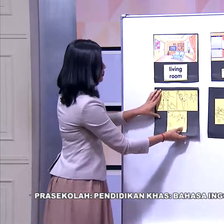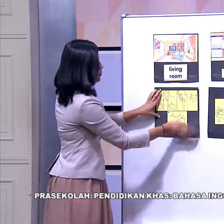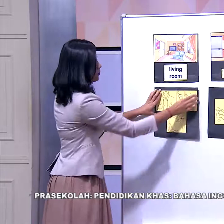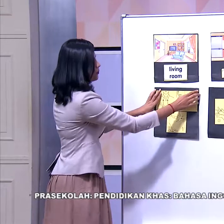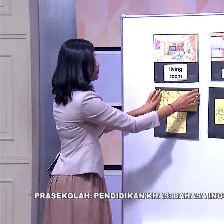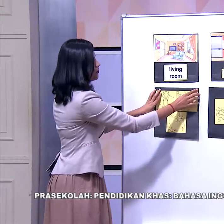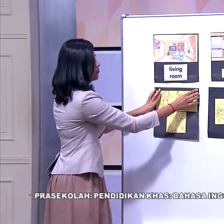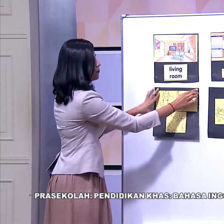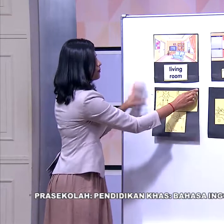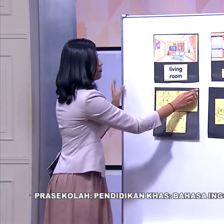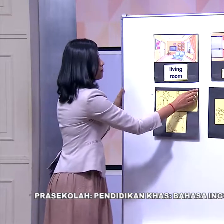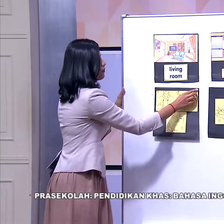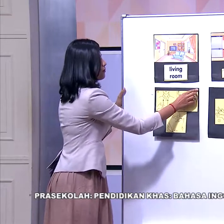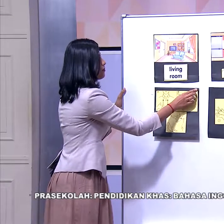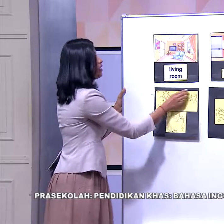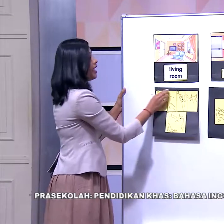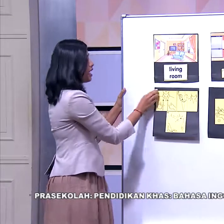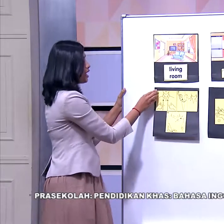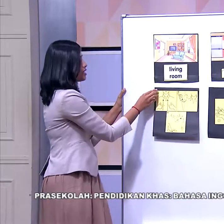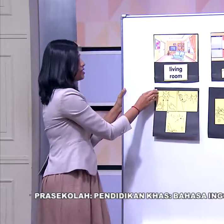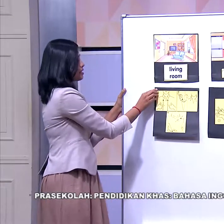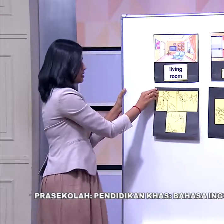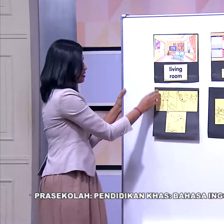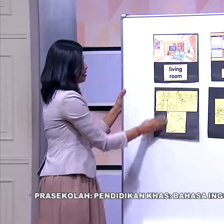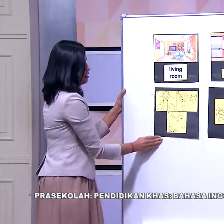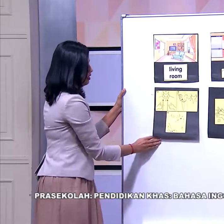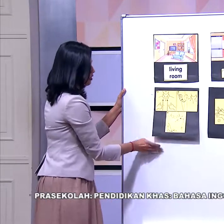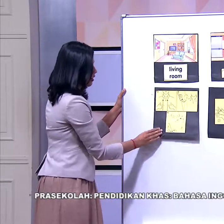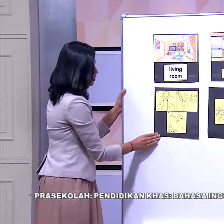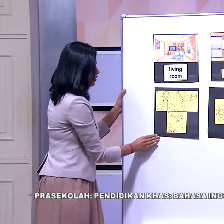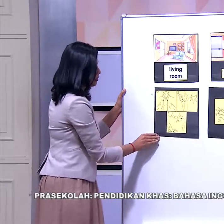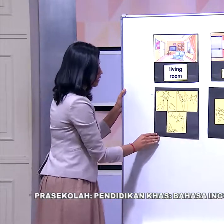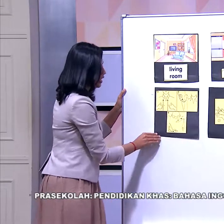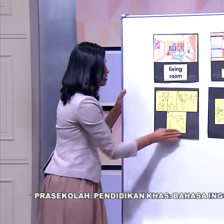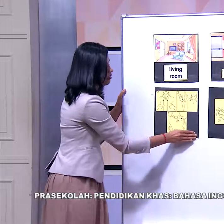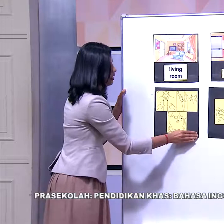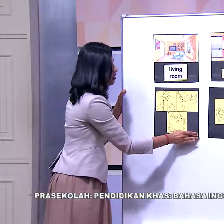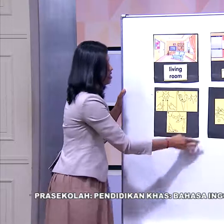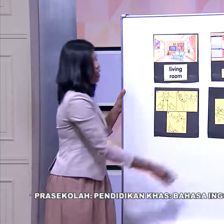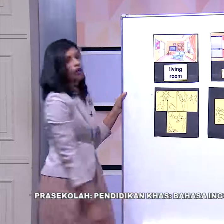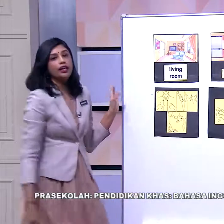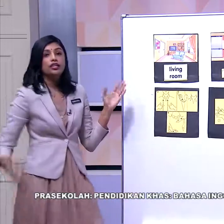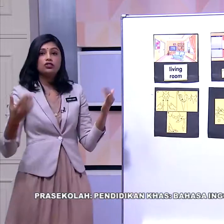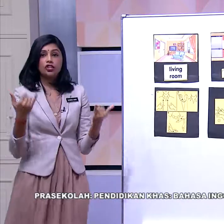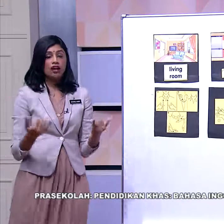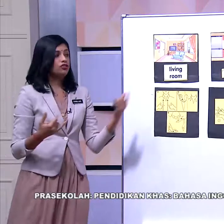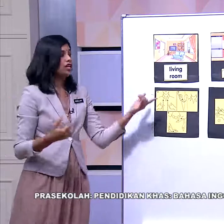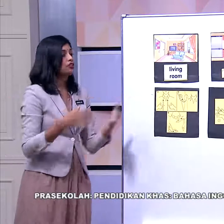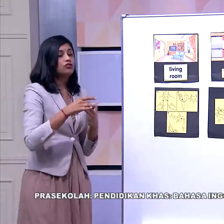Okay, in living room, we have a television, yes. We have sofa, we correct. Have carpet. Yes, correct. Mm-hmm. All right. So now she has chosen